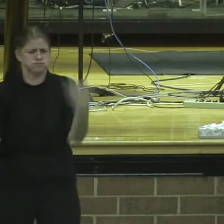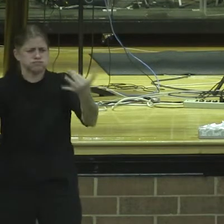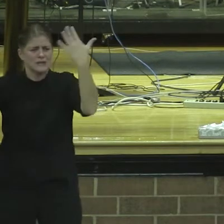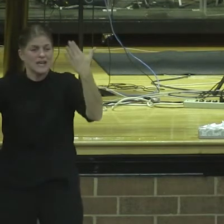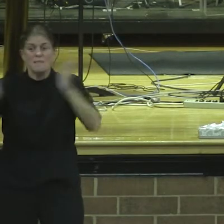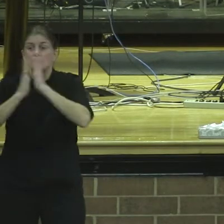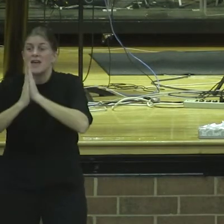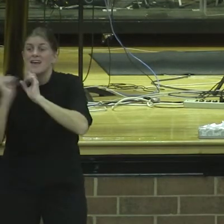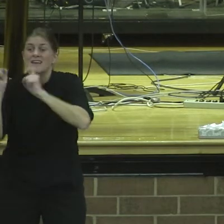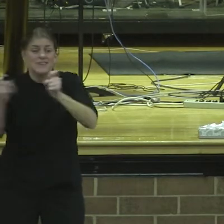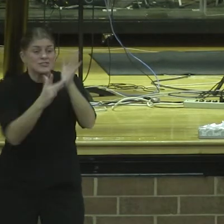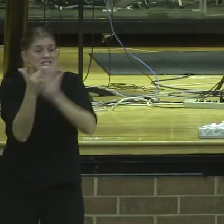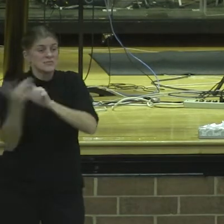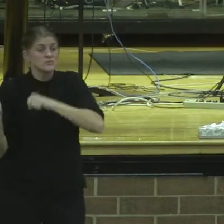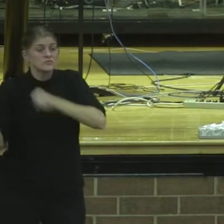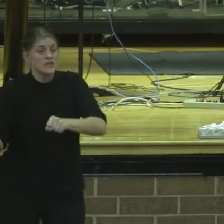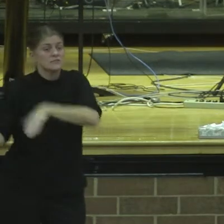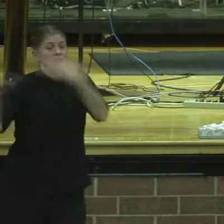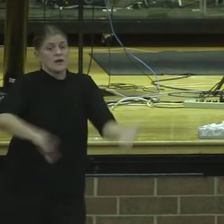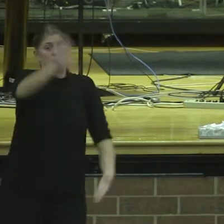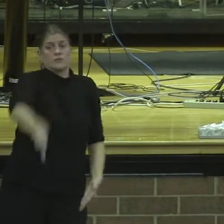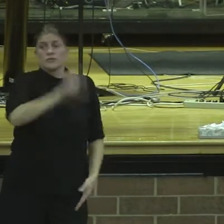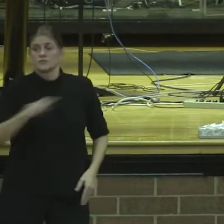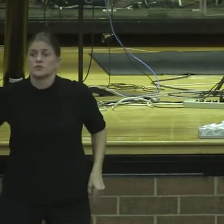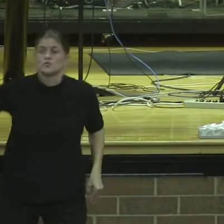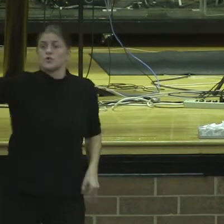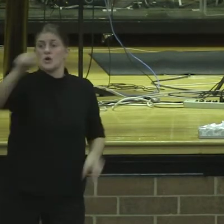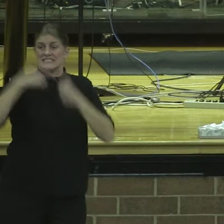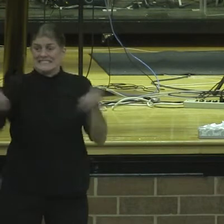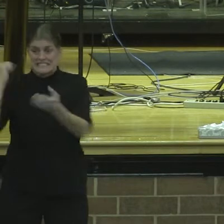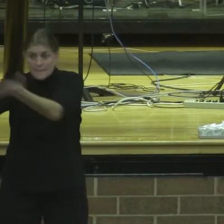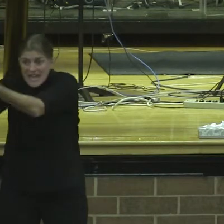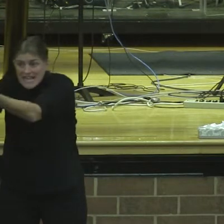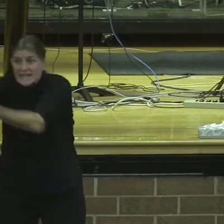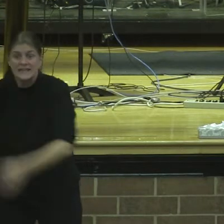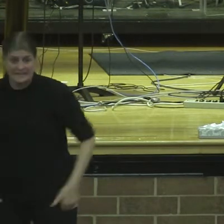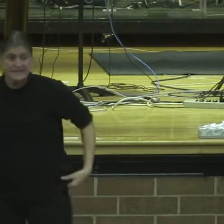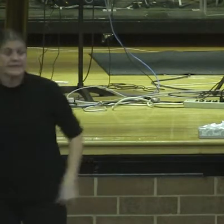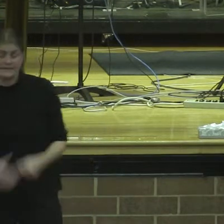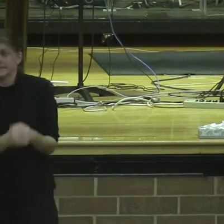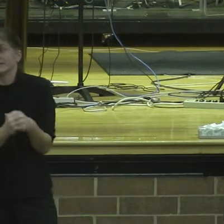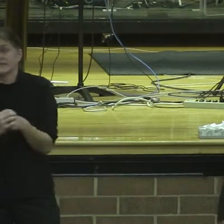prayer gave Jesus the strength to die on the cross for each and every one of our sins. Can you say amen? Amen.